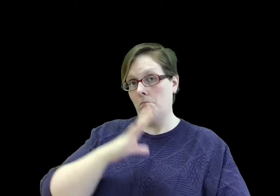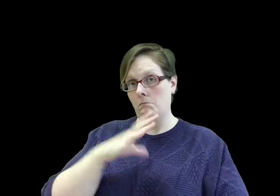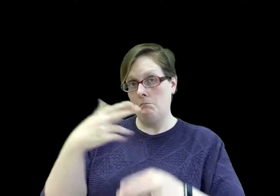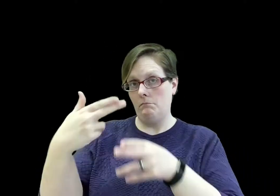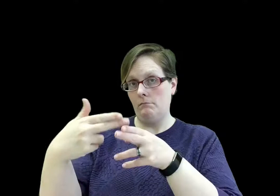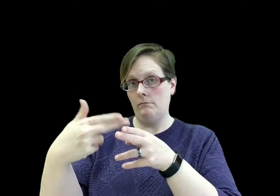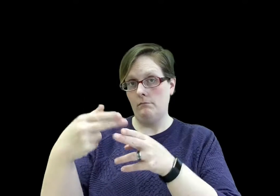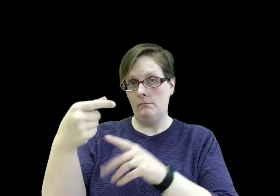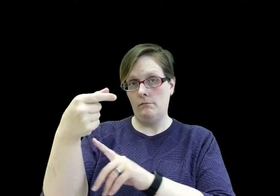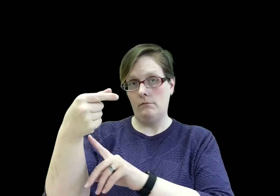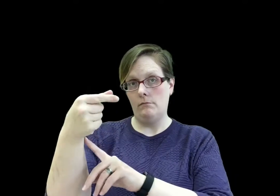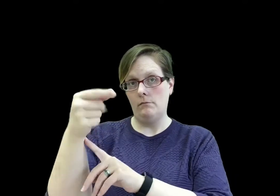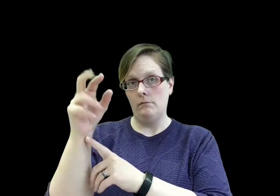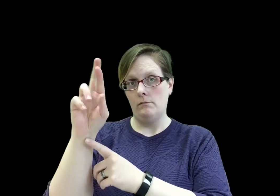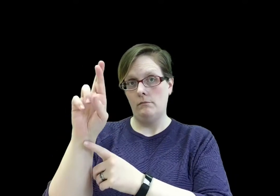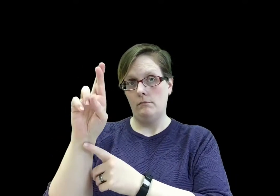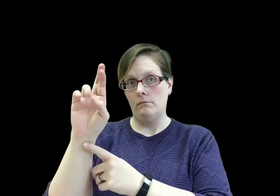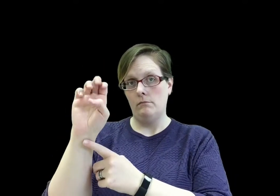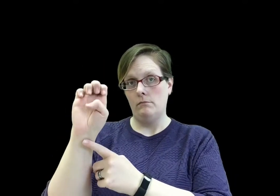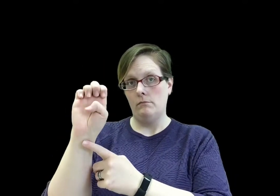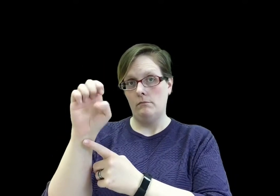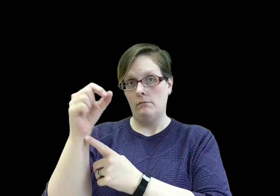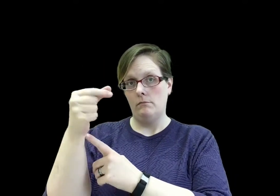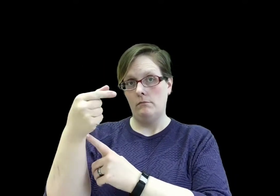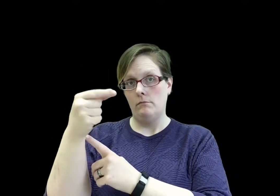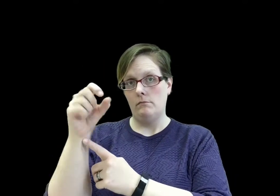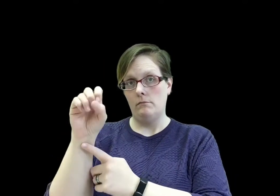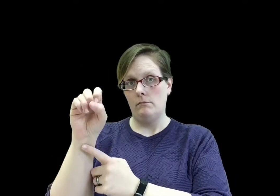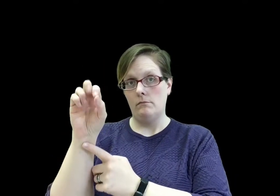Long ago, a man by the name of Gregor Mendel